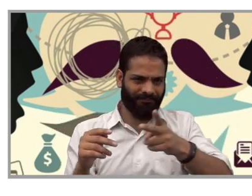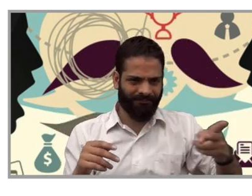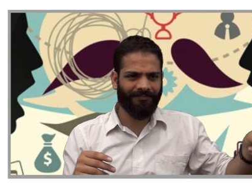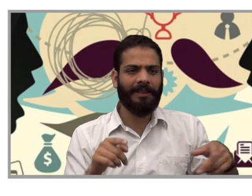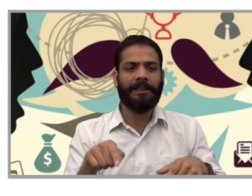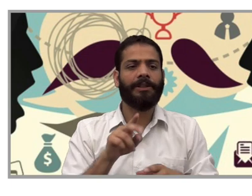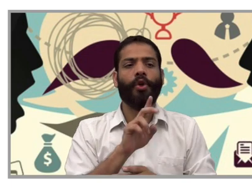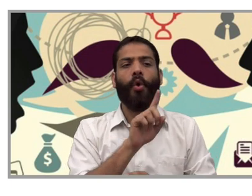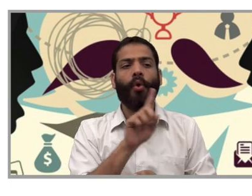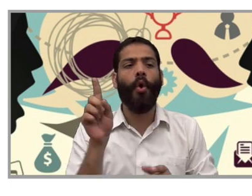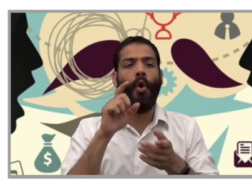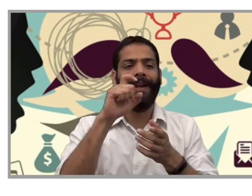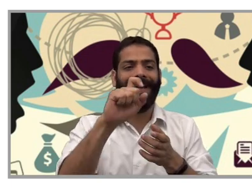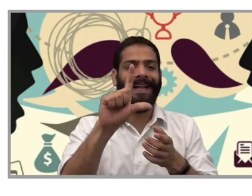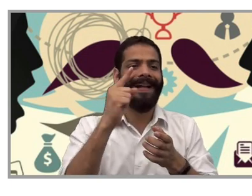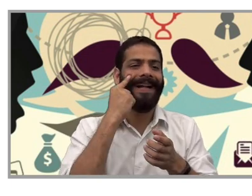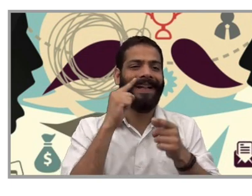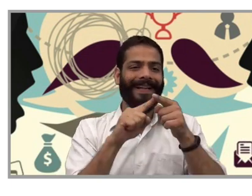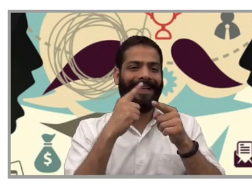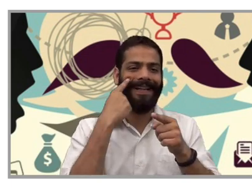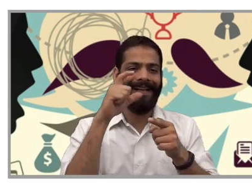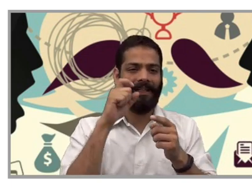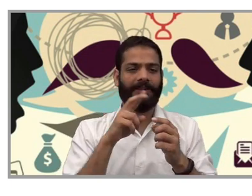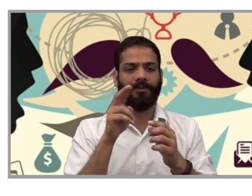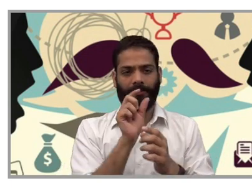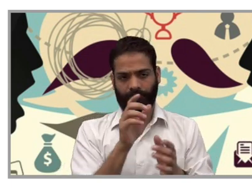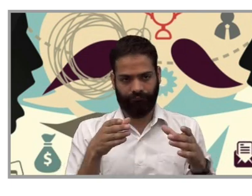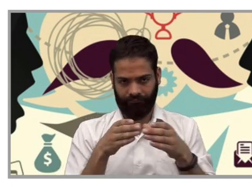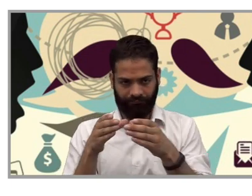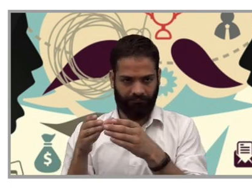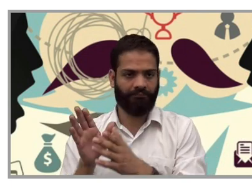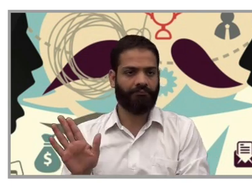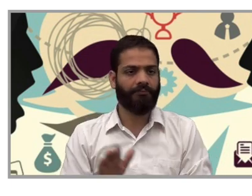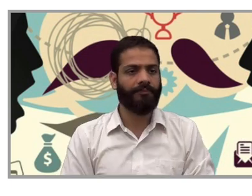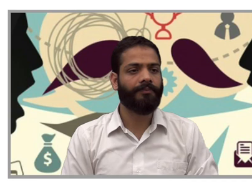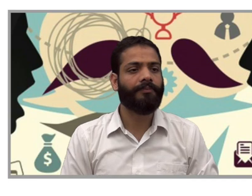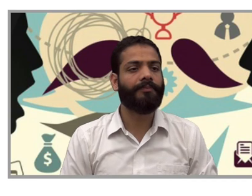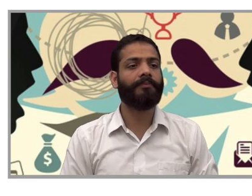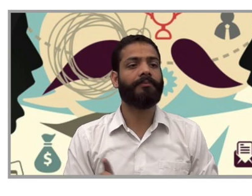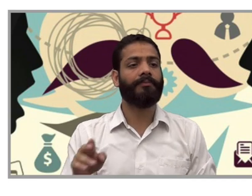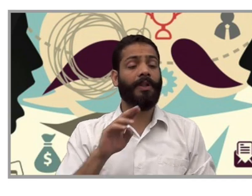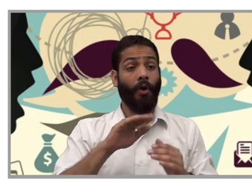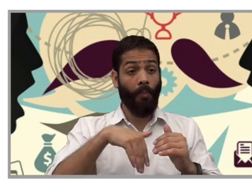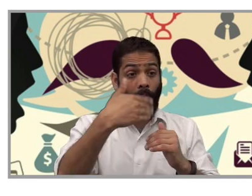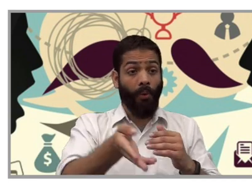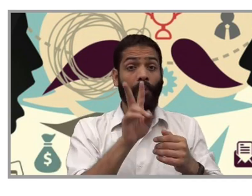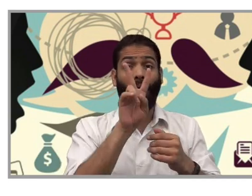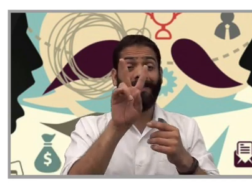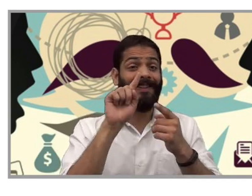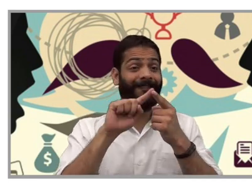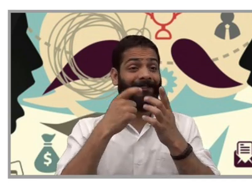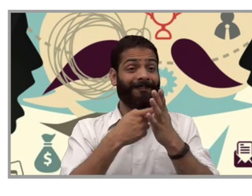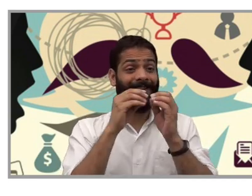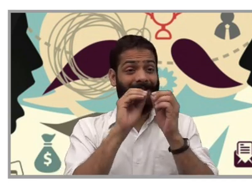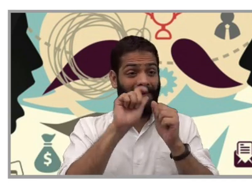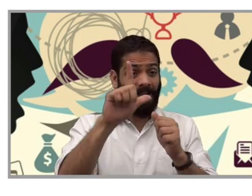invite, etc. In its non-criticised version, it is a post-verbal sign repeated after a brief pause